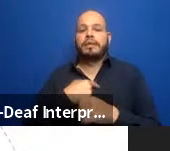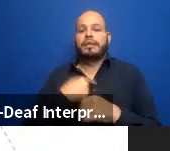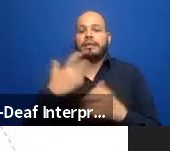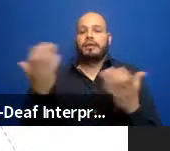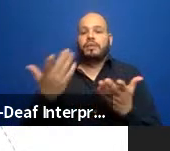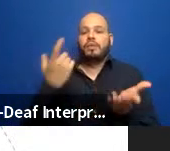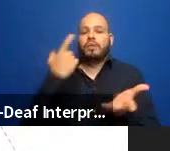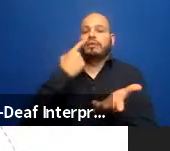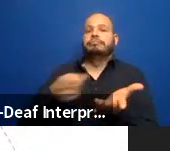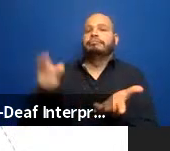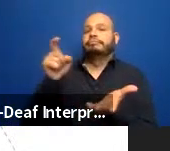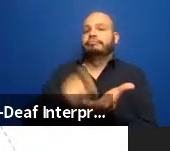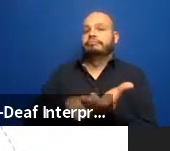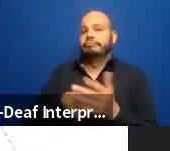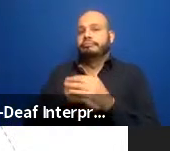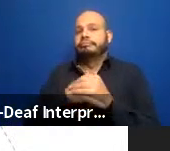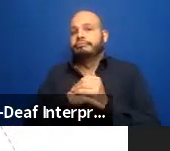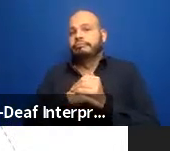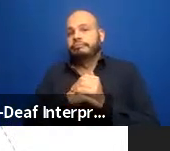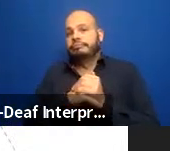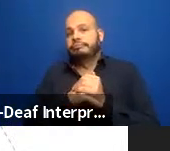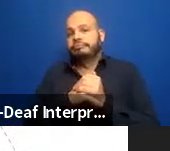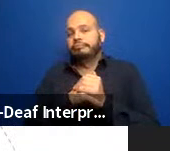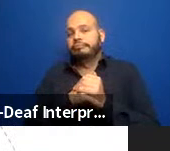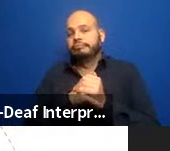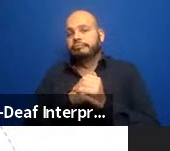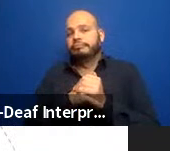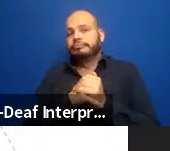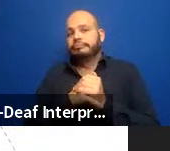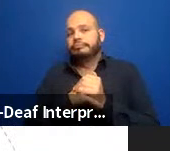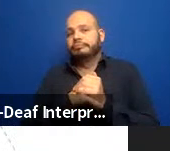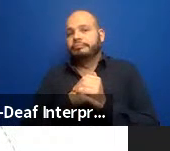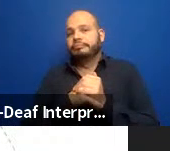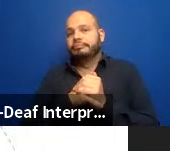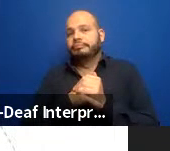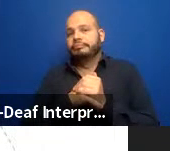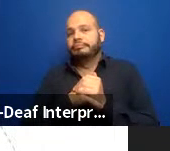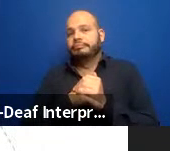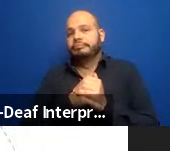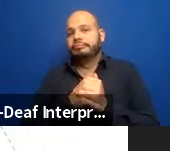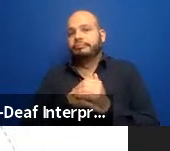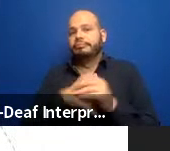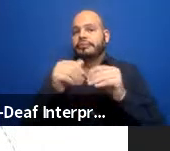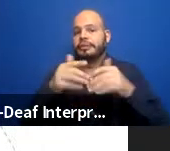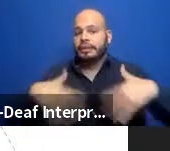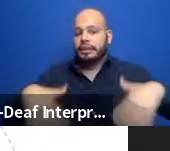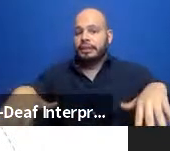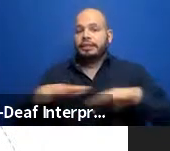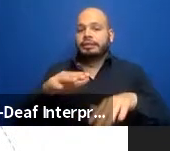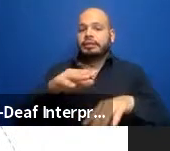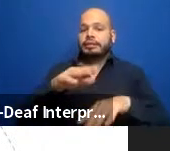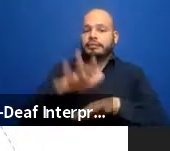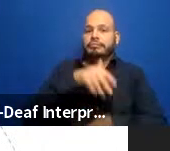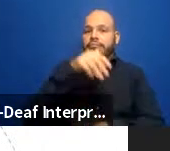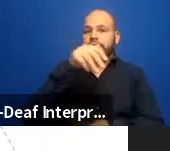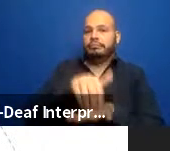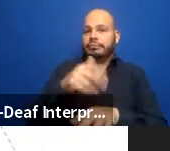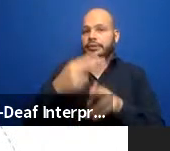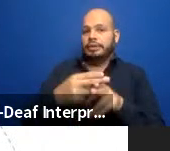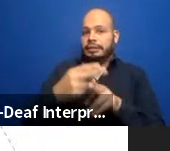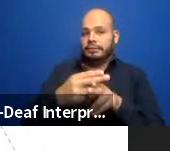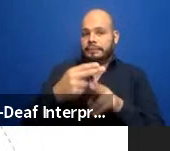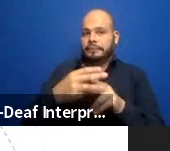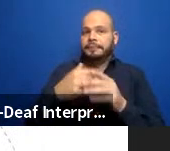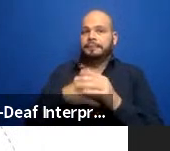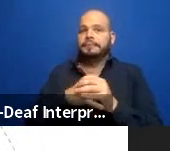to acknowledge the indigenous name of the land that you are on. I am joining this call from Serrano lands that